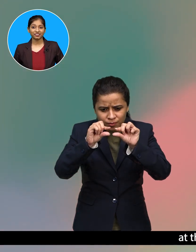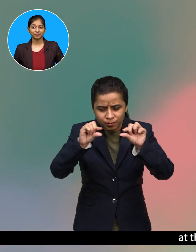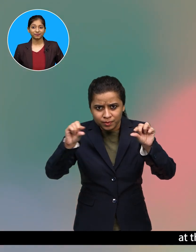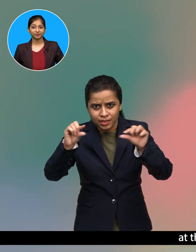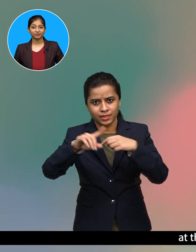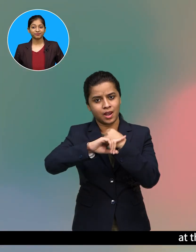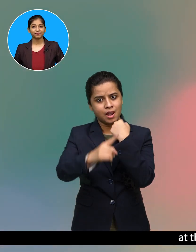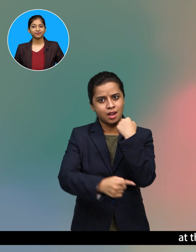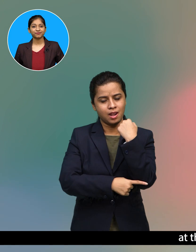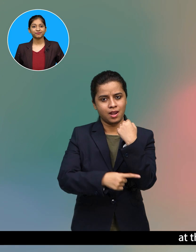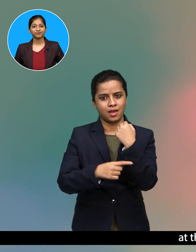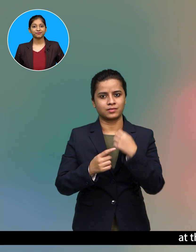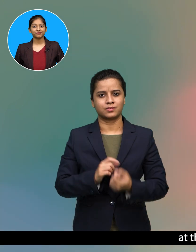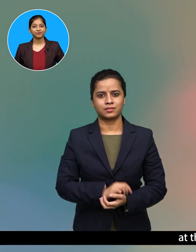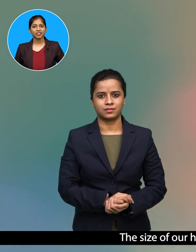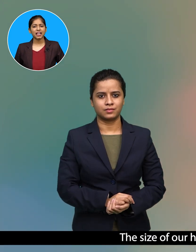end.